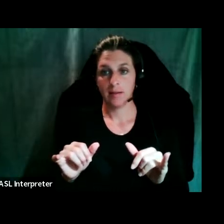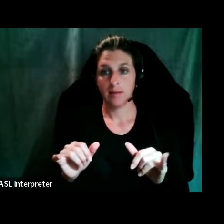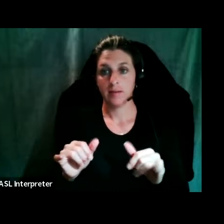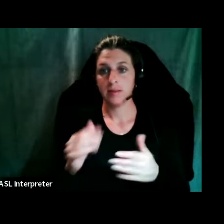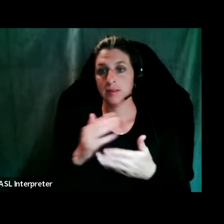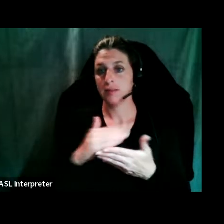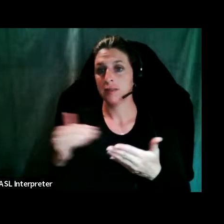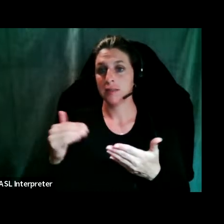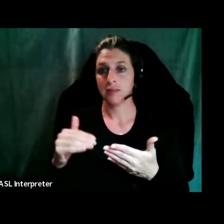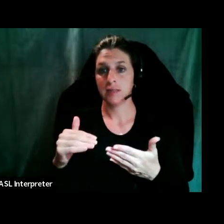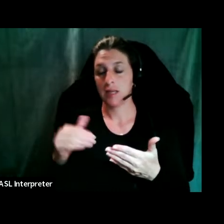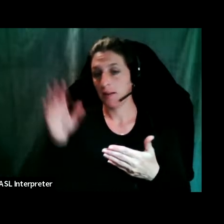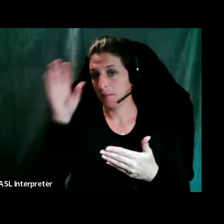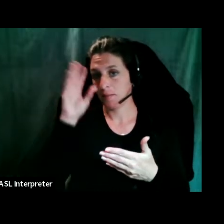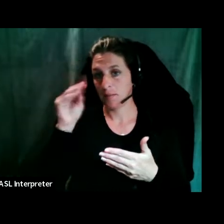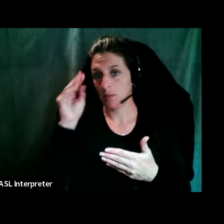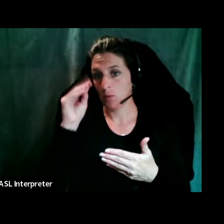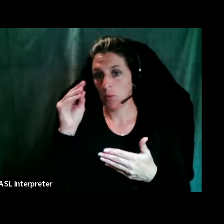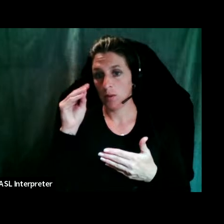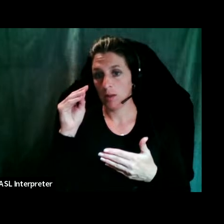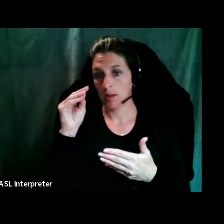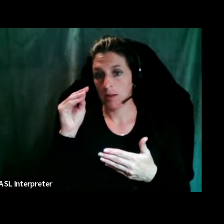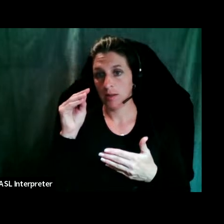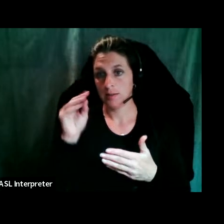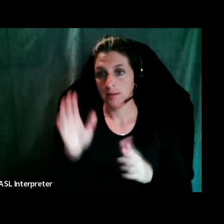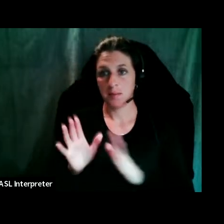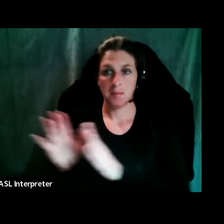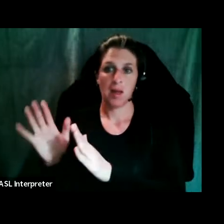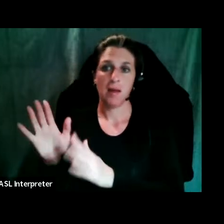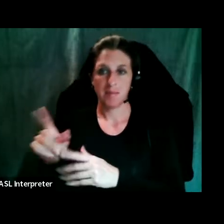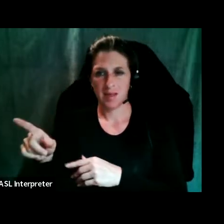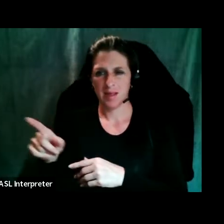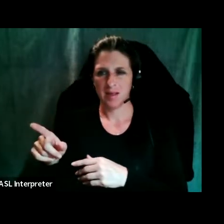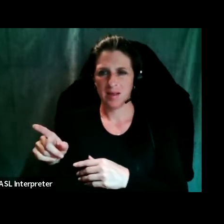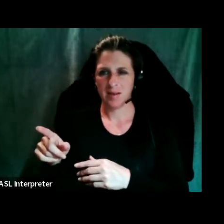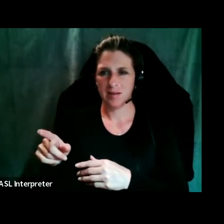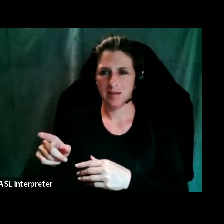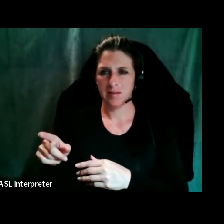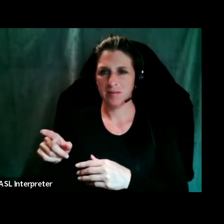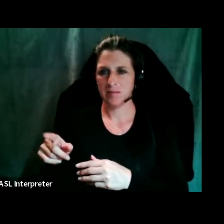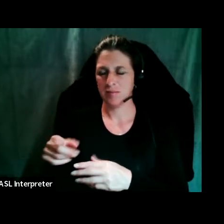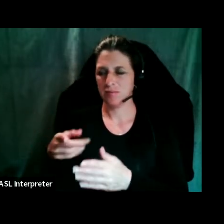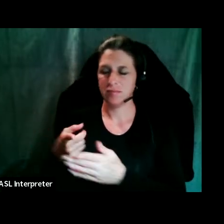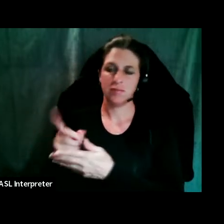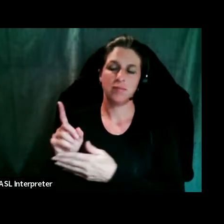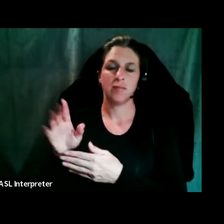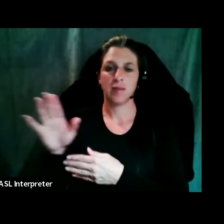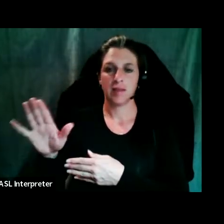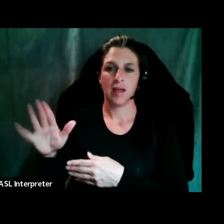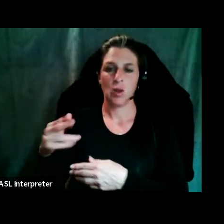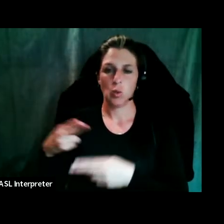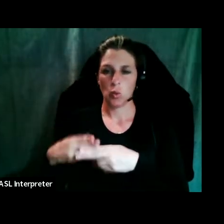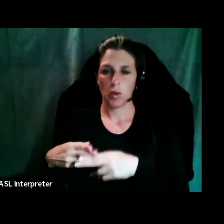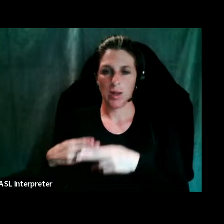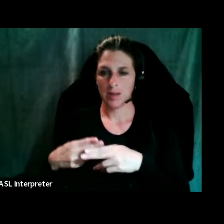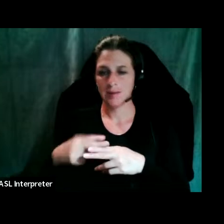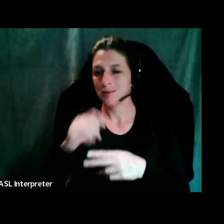some boys bumped them and made some derogatory comments about their weight. So that was dehumanizing. It wasn't